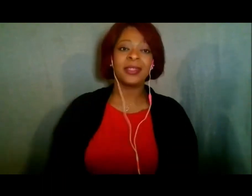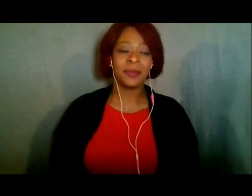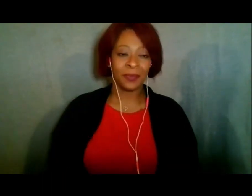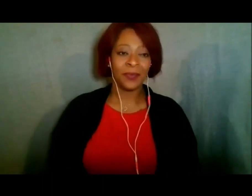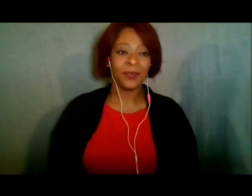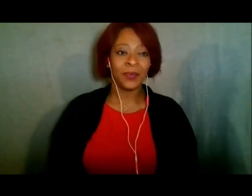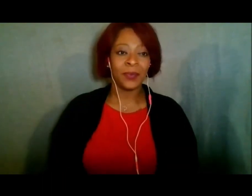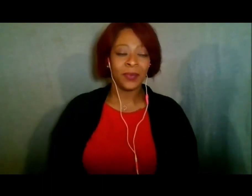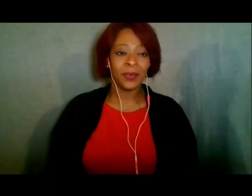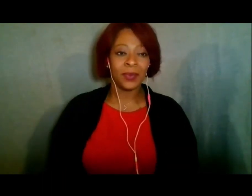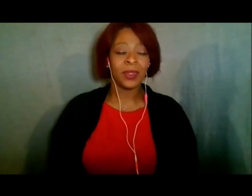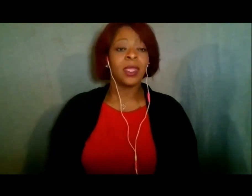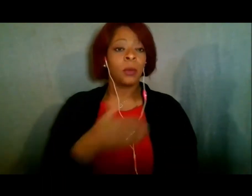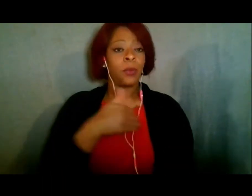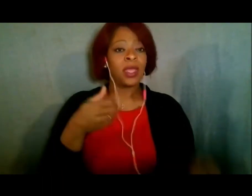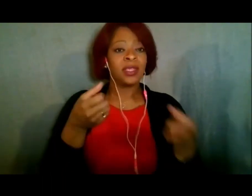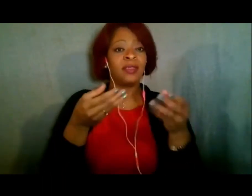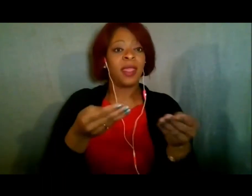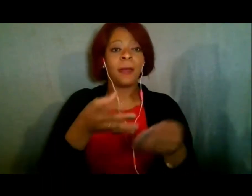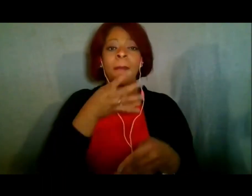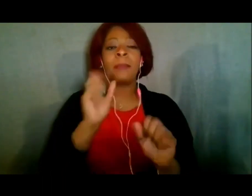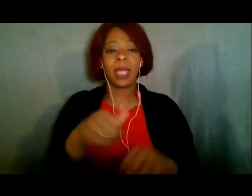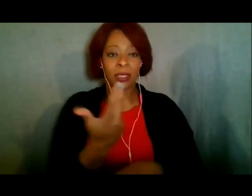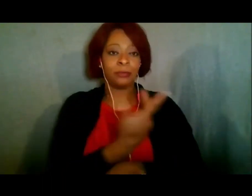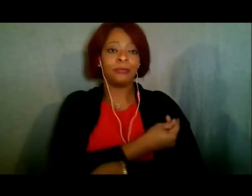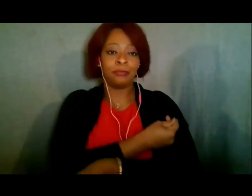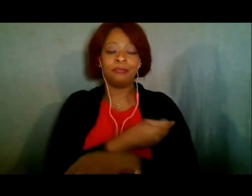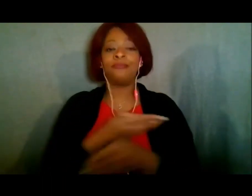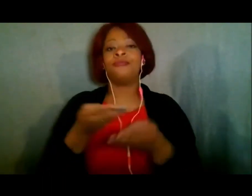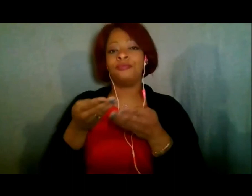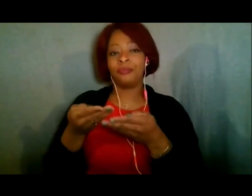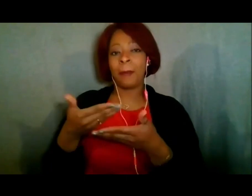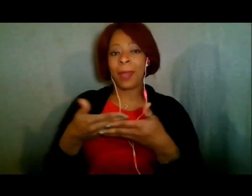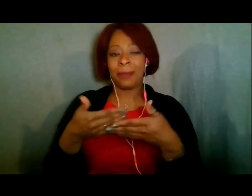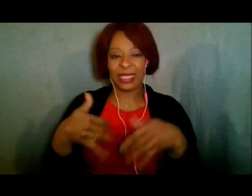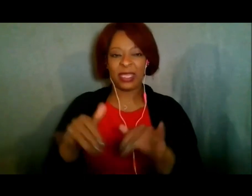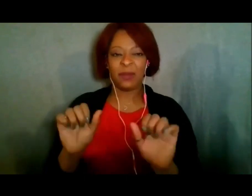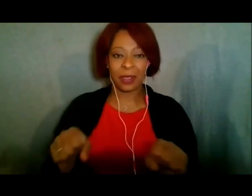And so breastfeeding moms can take it.